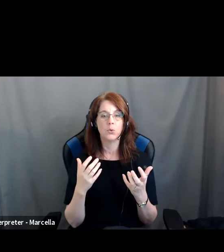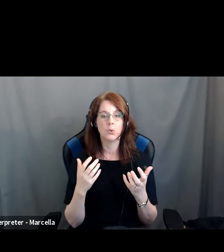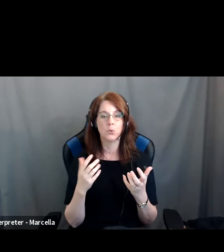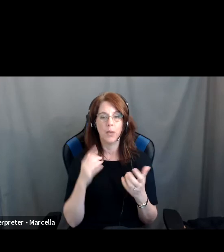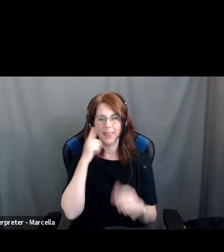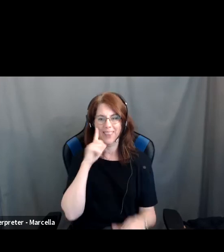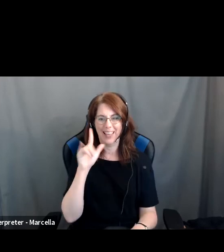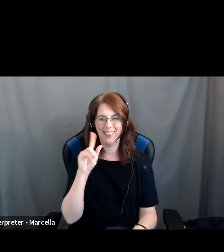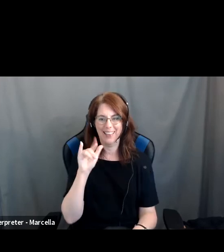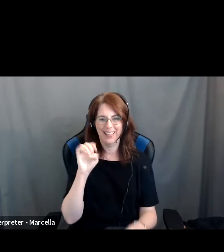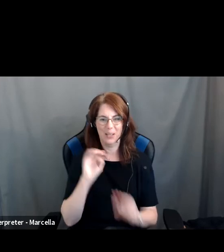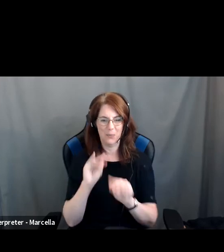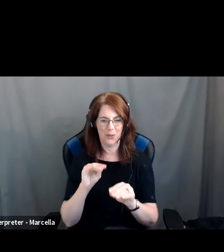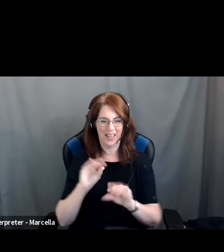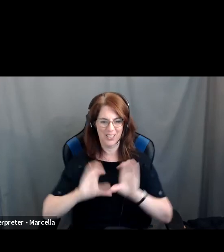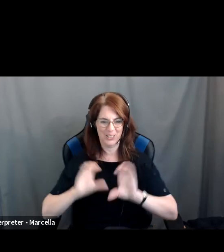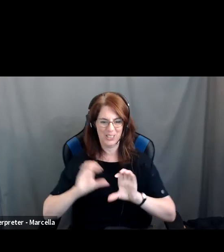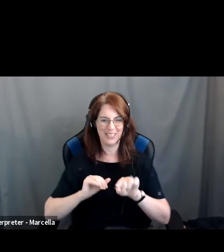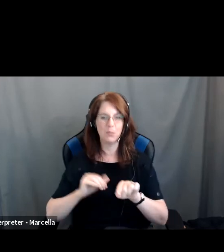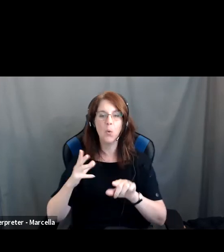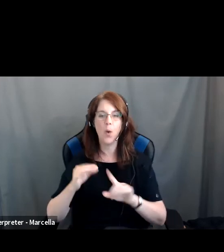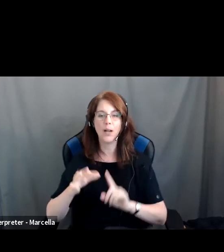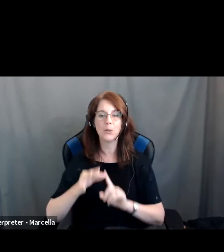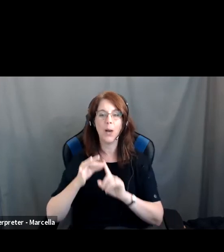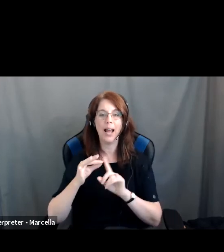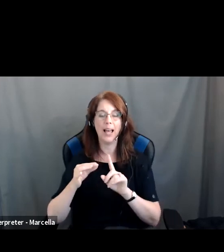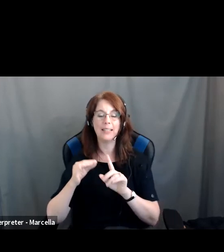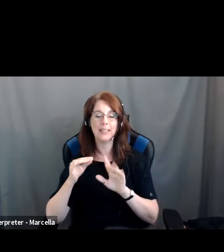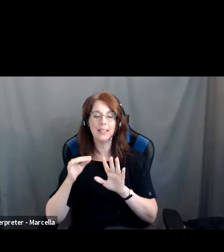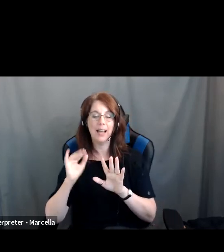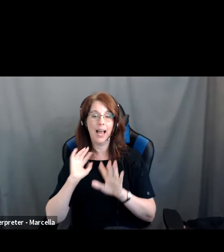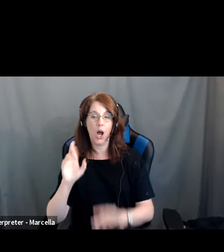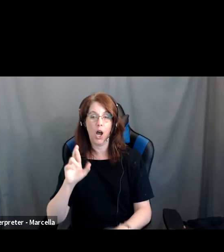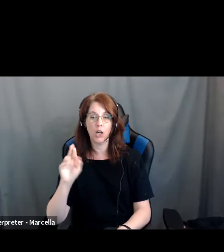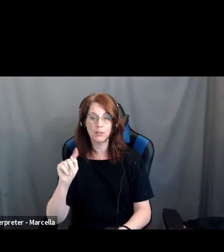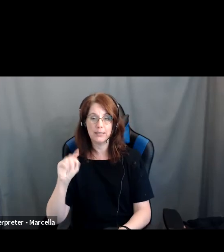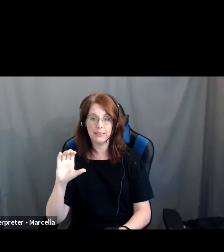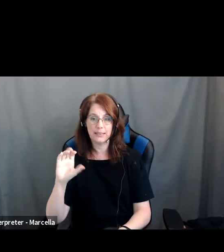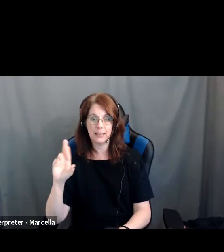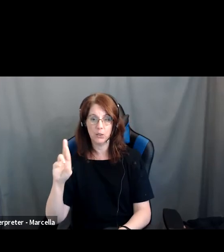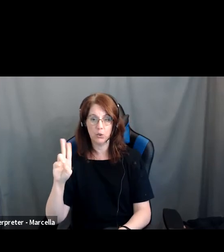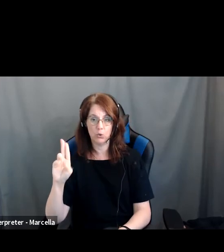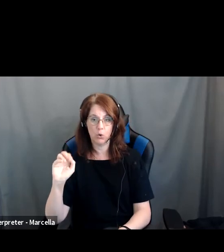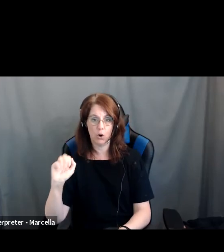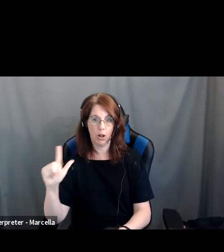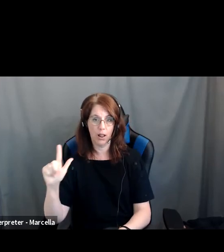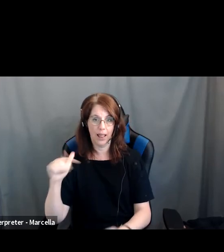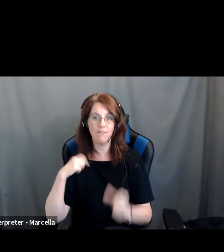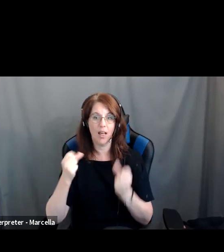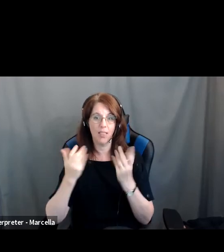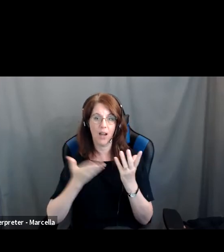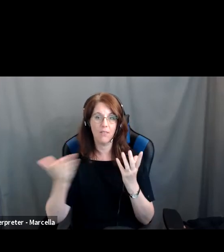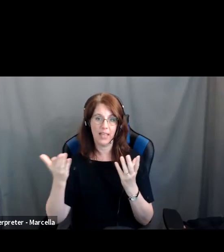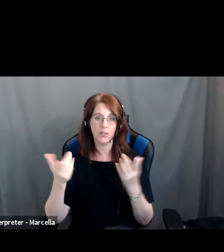Lily put it in the chat, but we wanted to highlight that RTC Rural, we have a lot of things going